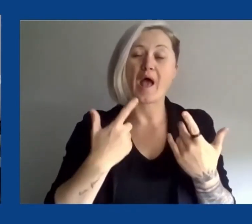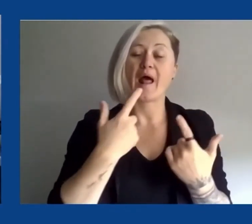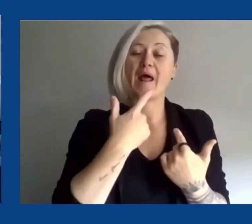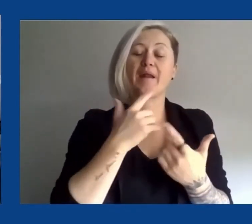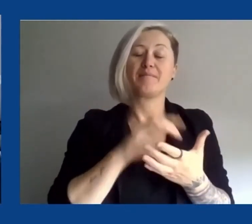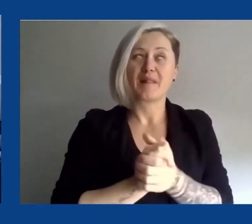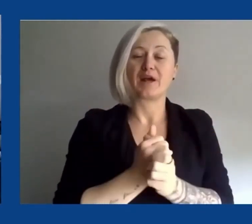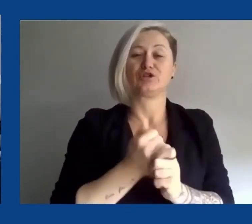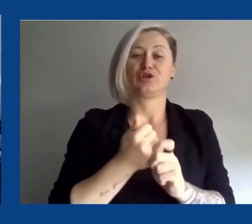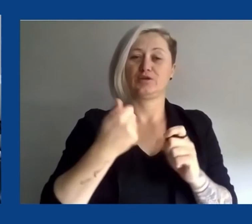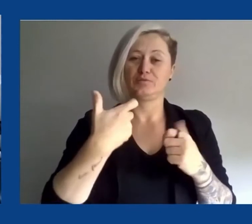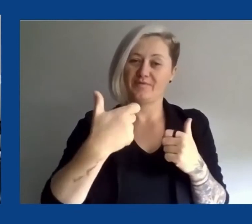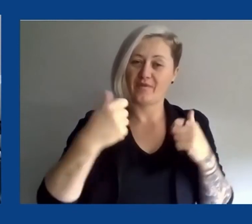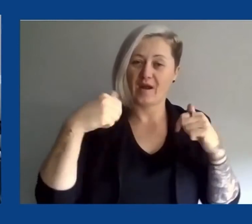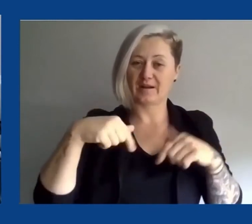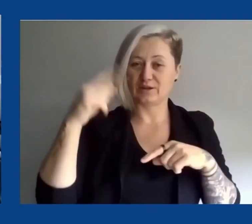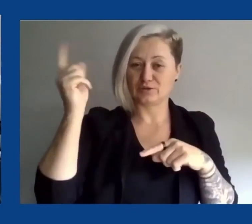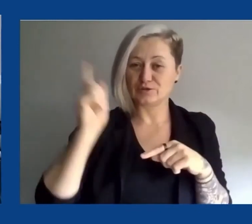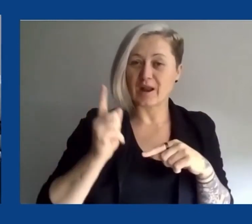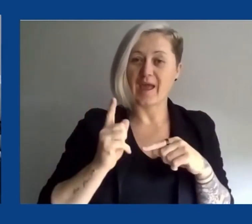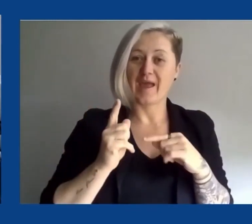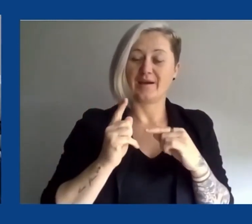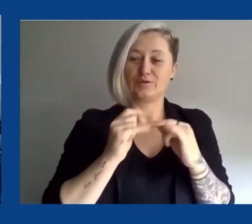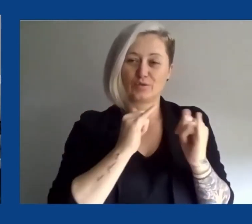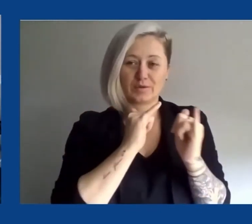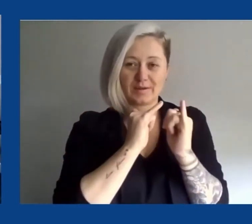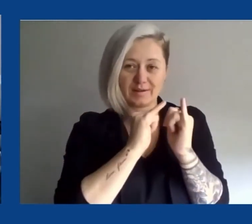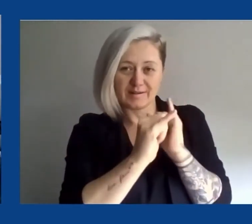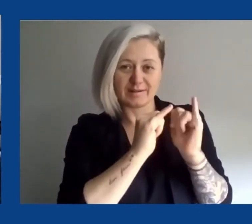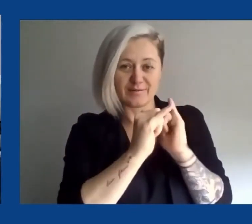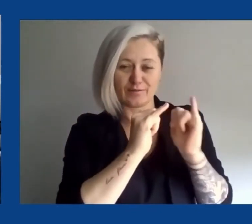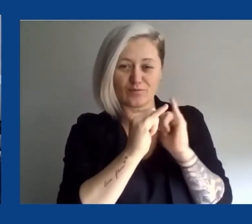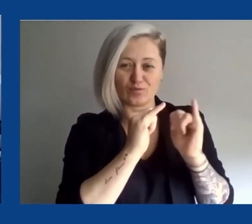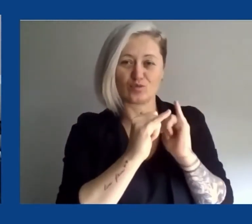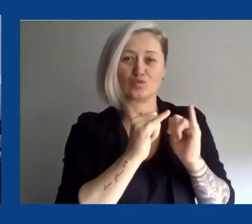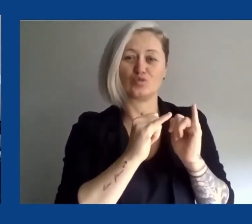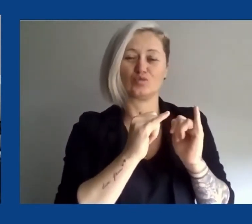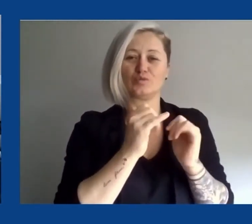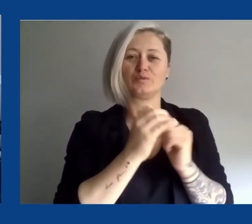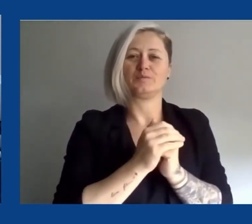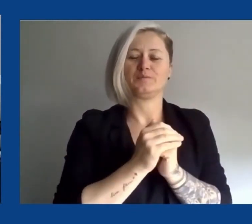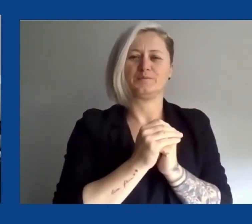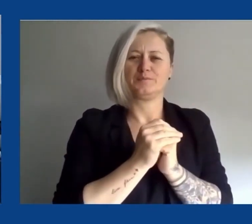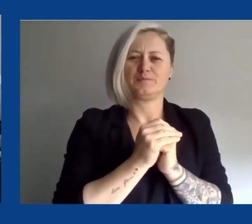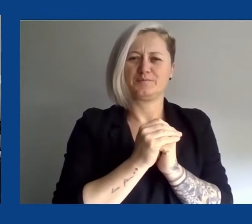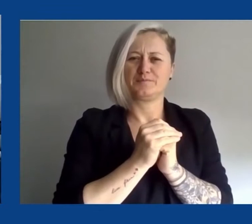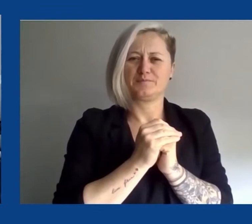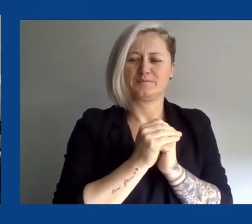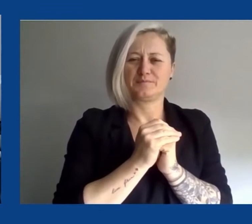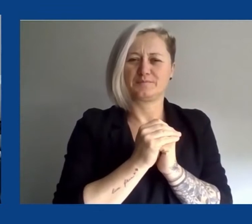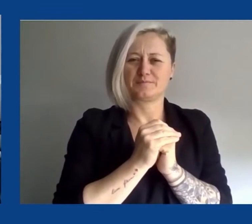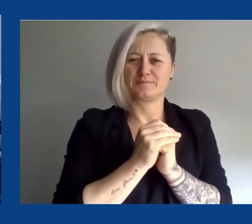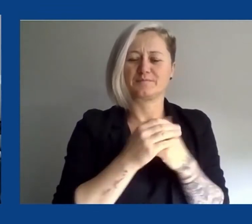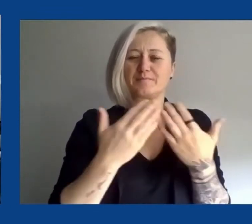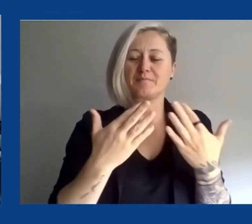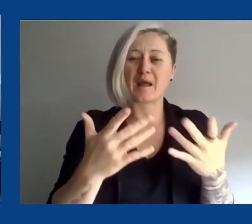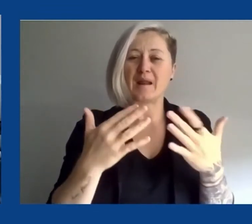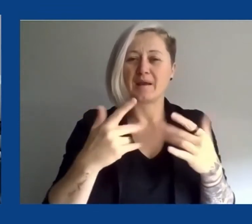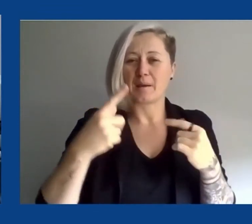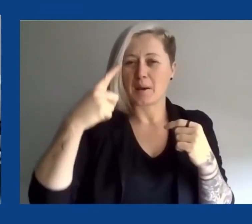to interview Aunty Carolyn Briggs. Ruth. Many people